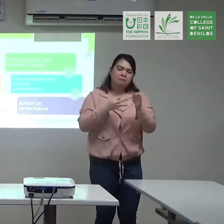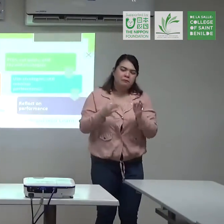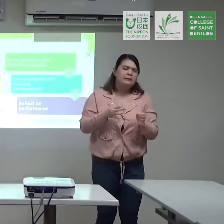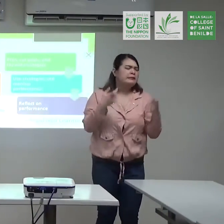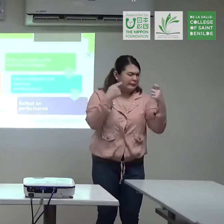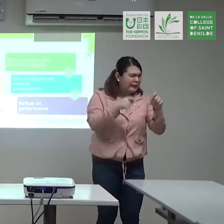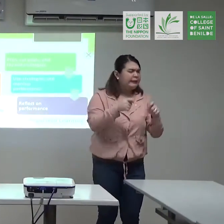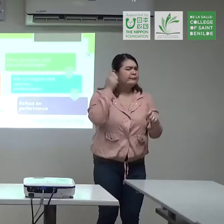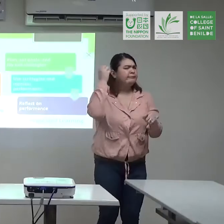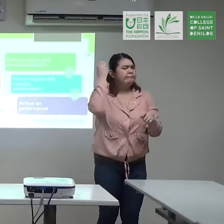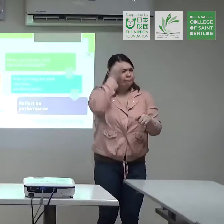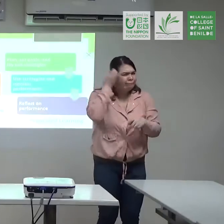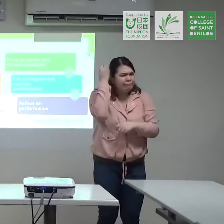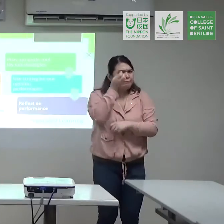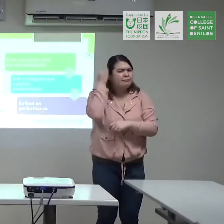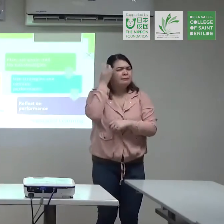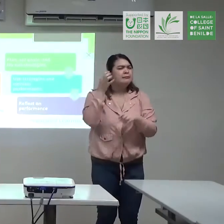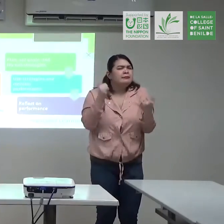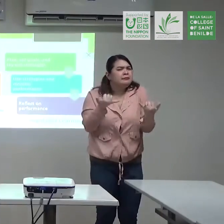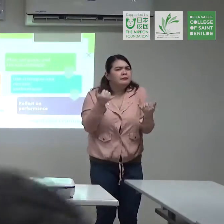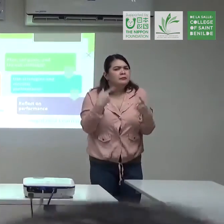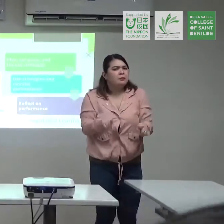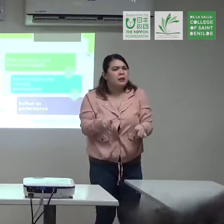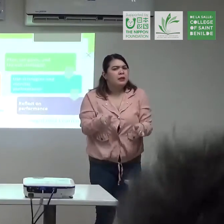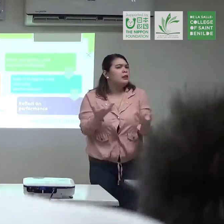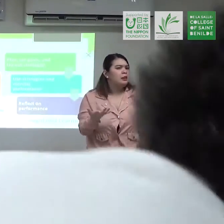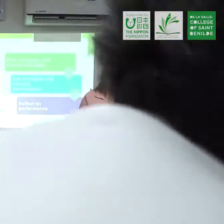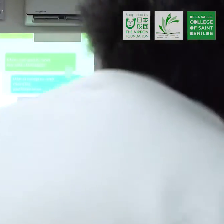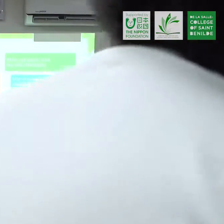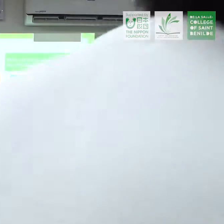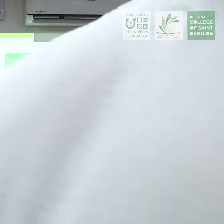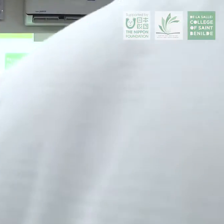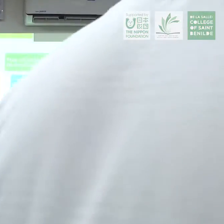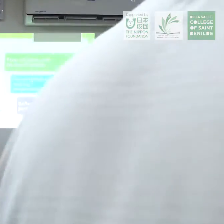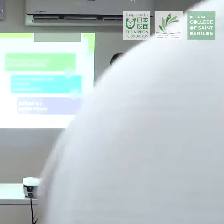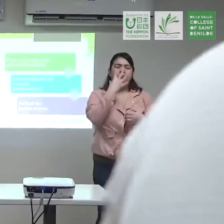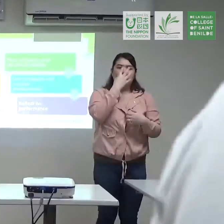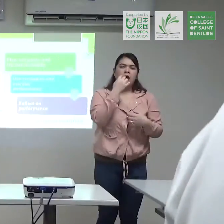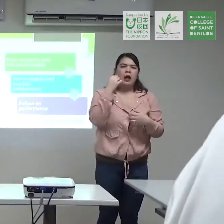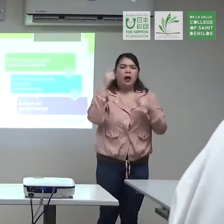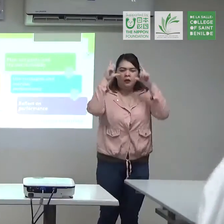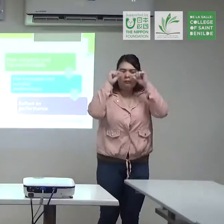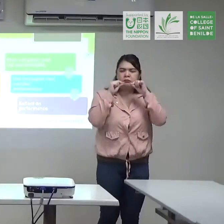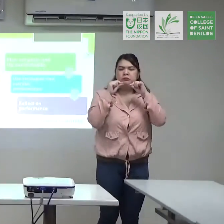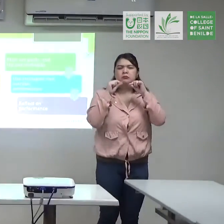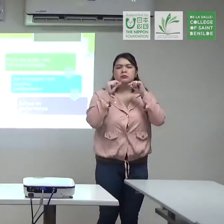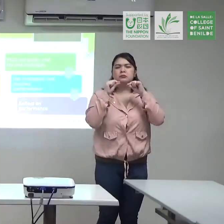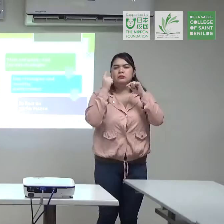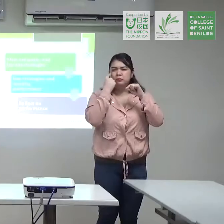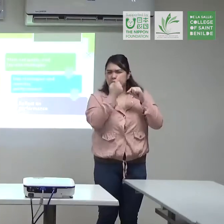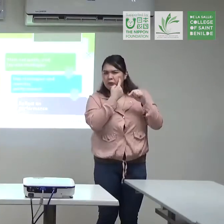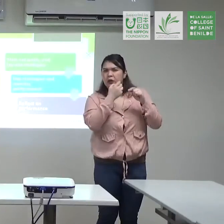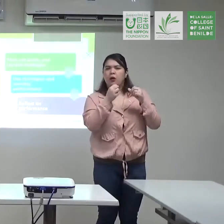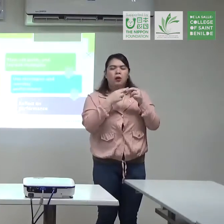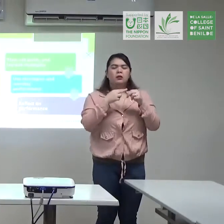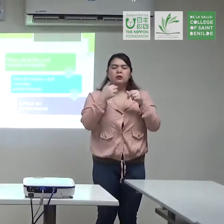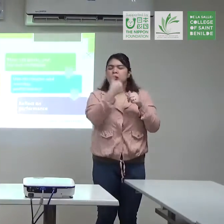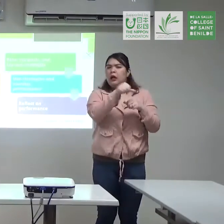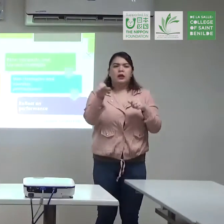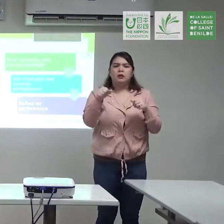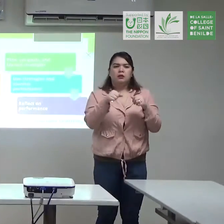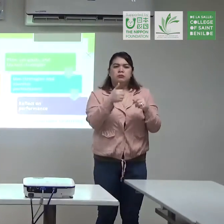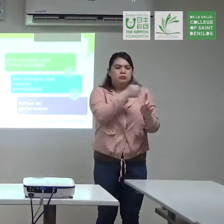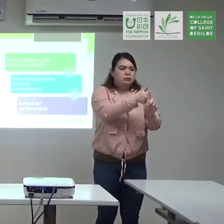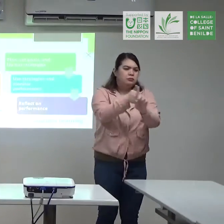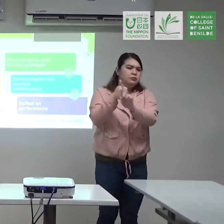thinking consciously. Come up, you can either close your eyes, you can either, whatever is comfortable